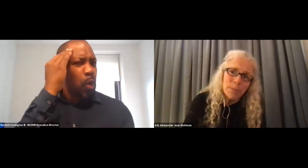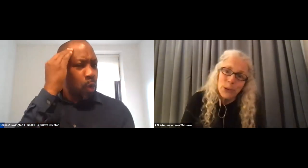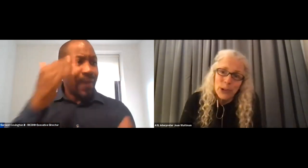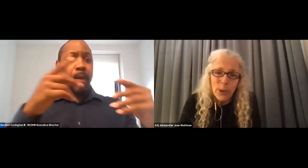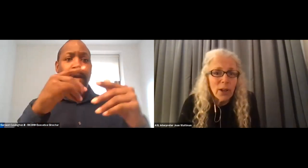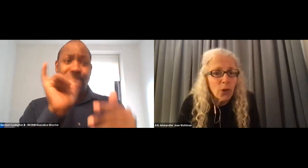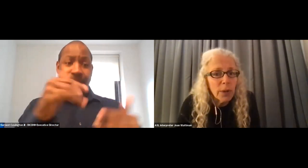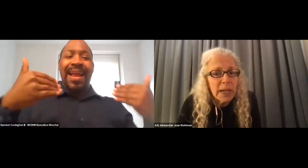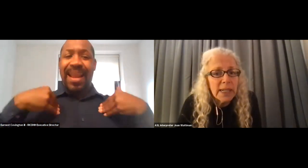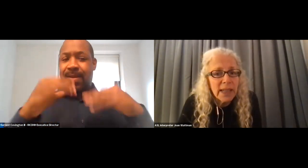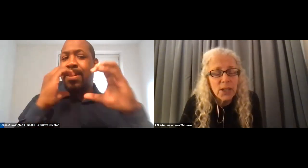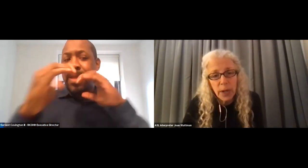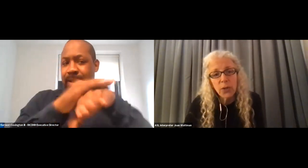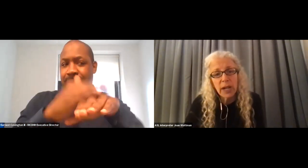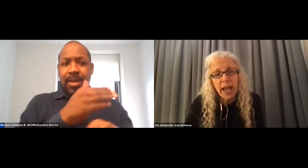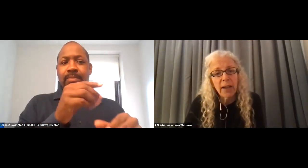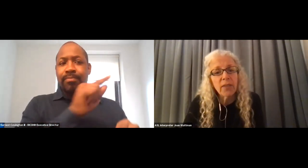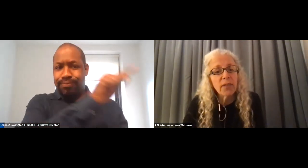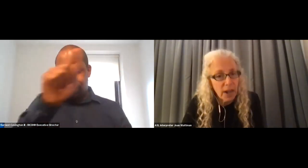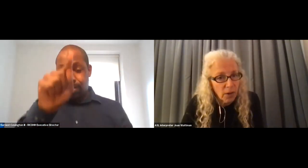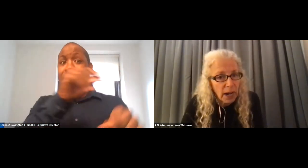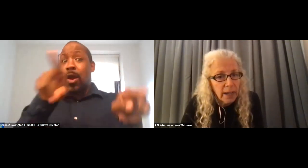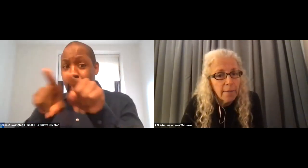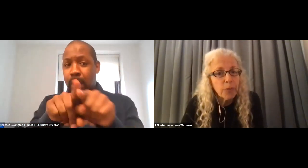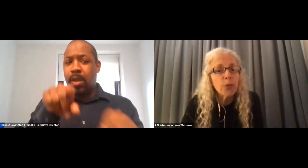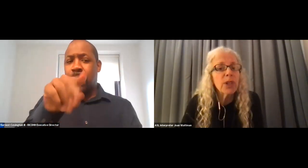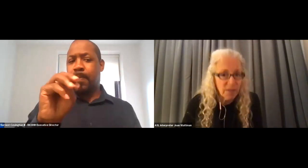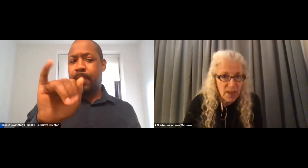between 20 and 30 minutes, and this way you can have VRI through this